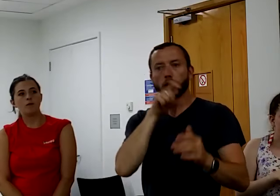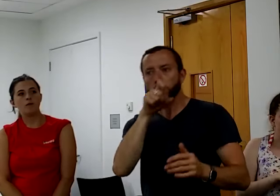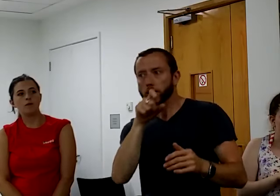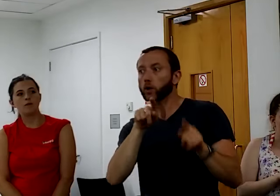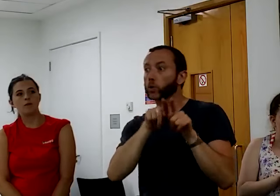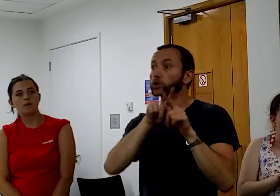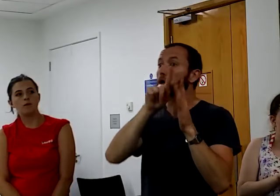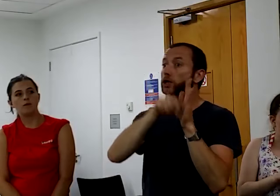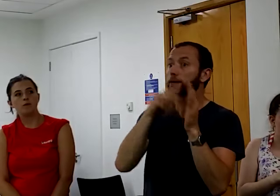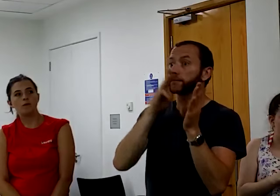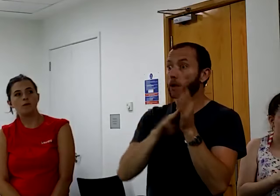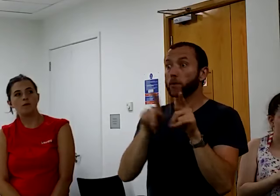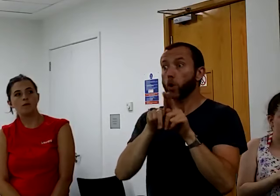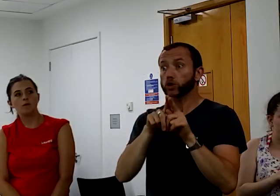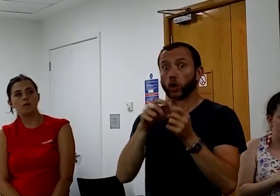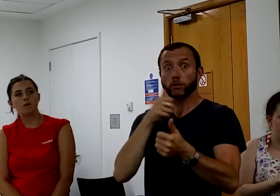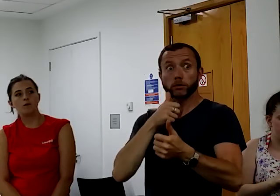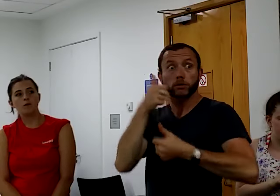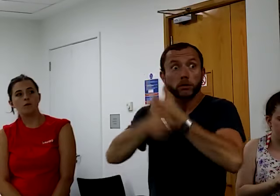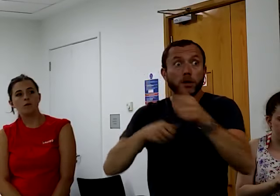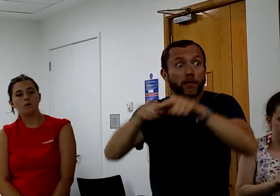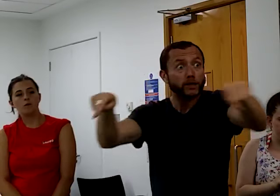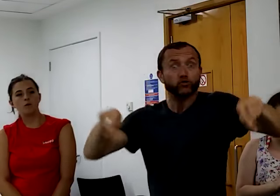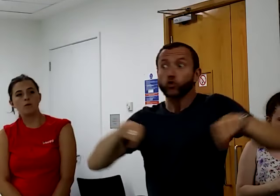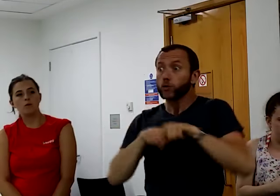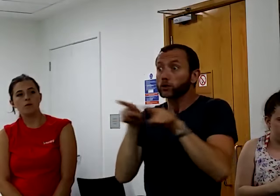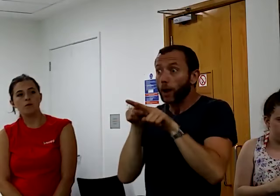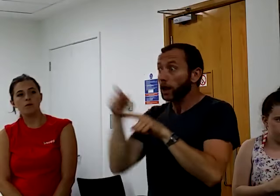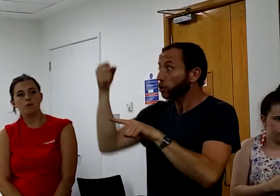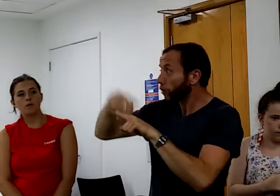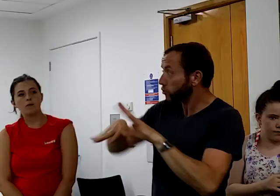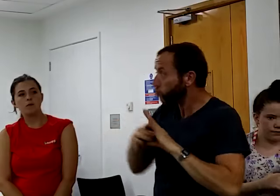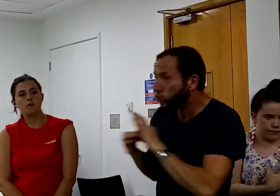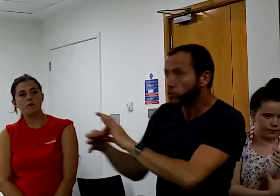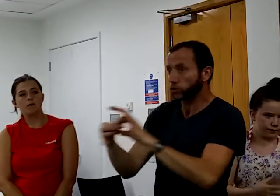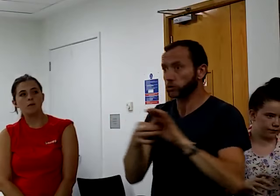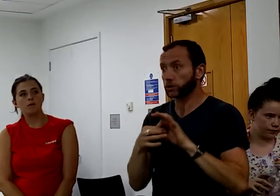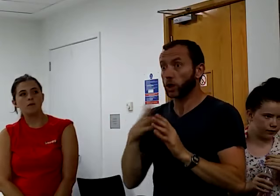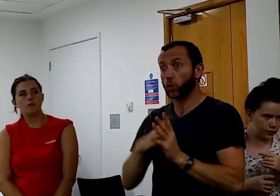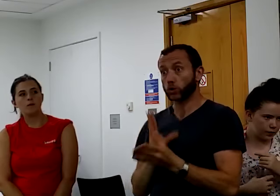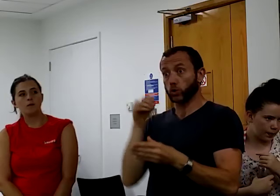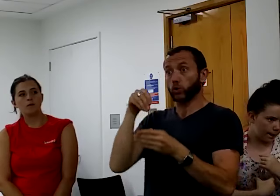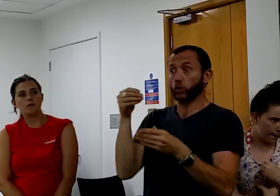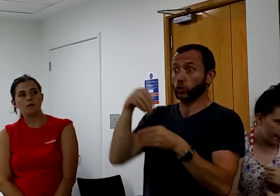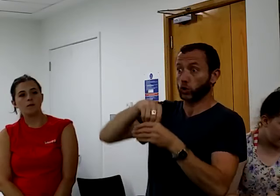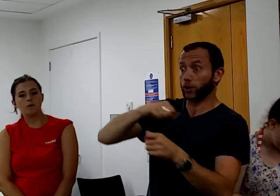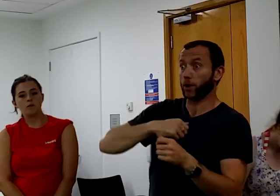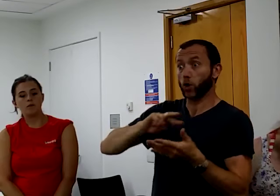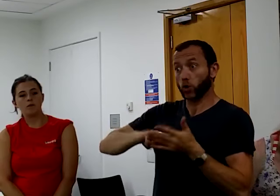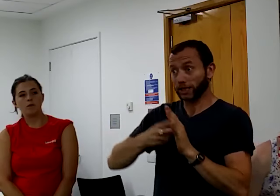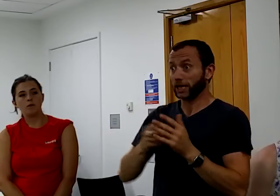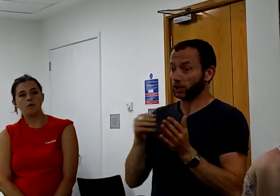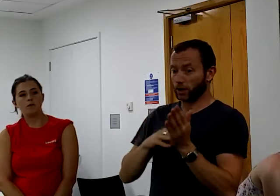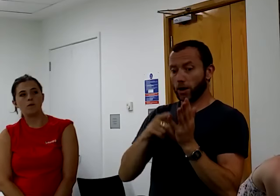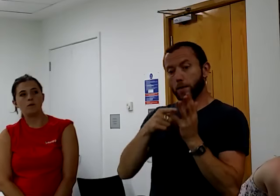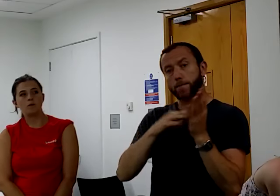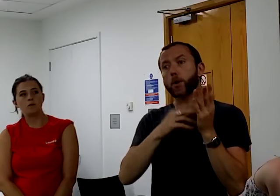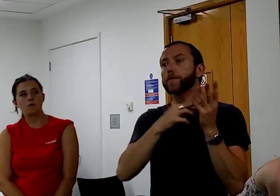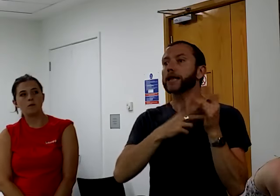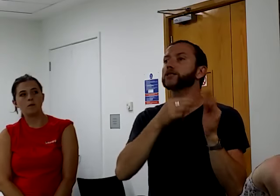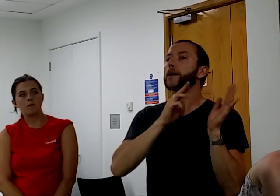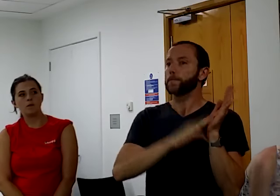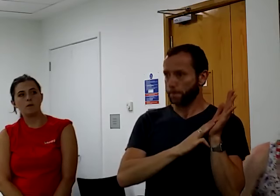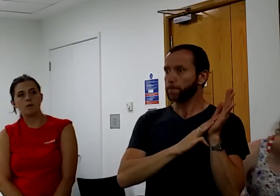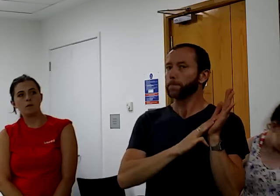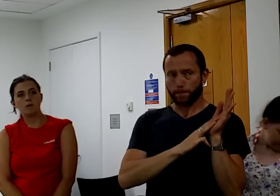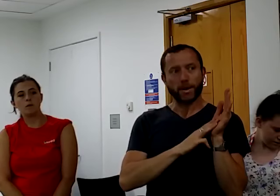but wonders to all of us. And if you want to join up for Momentum, I have got a list at the back you can sign.